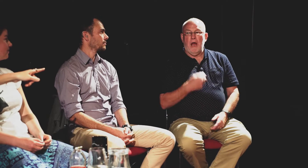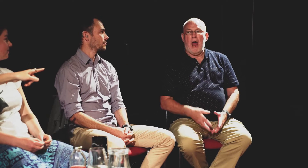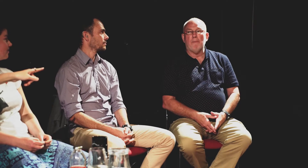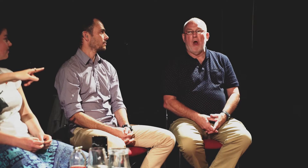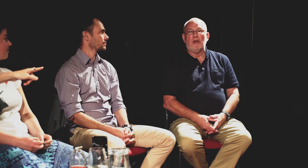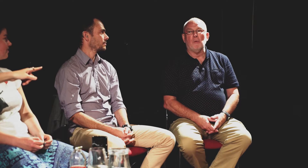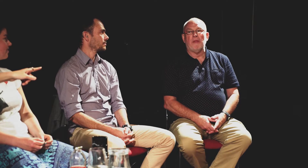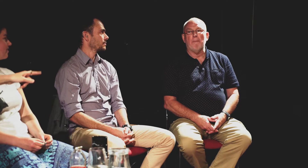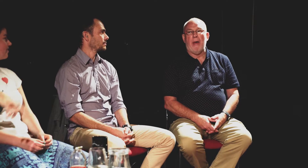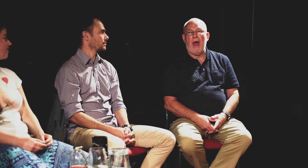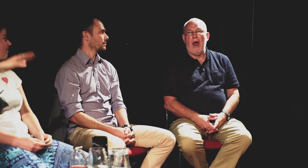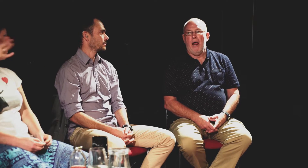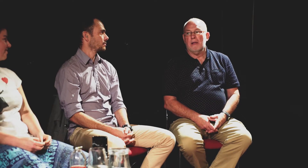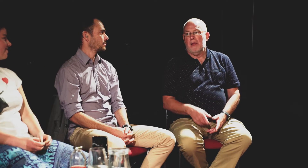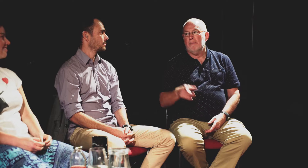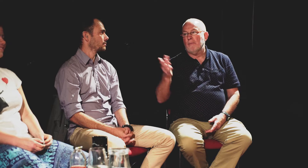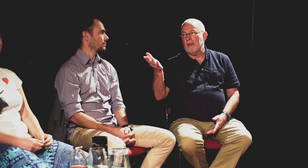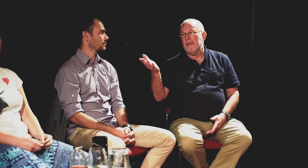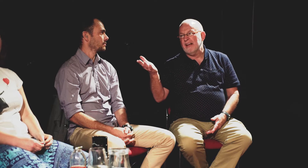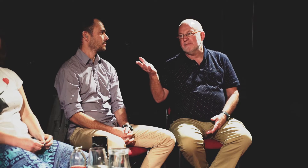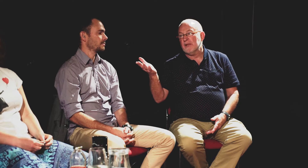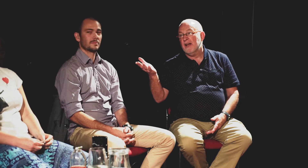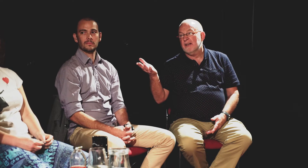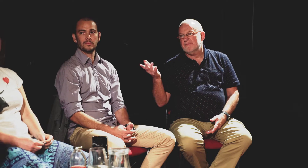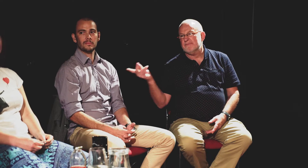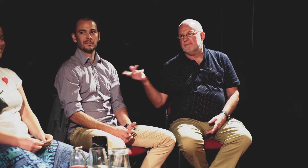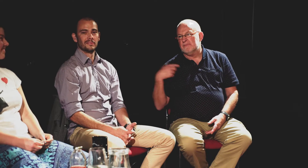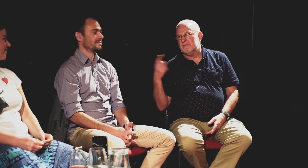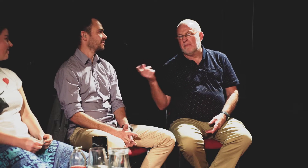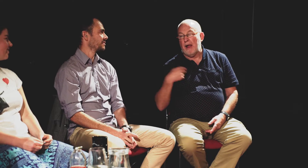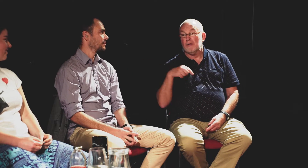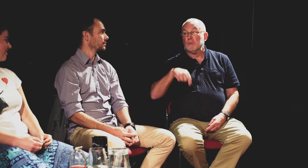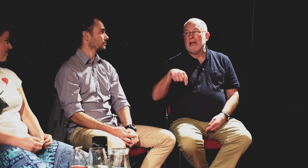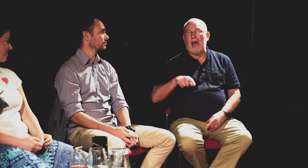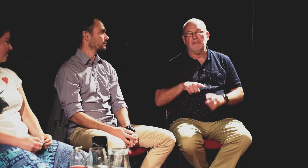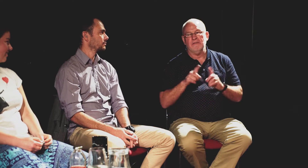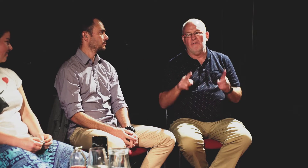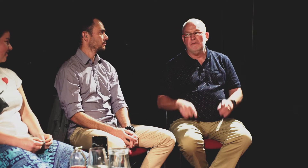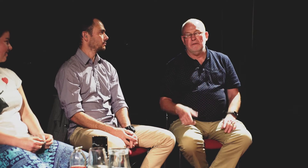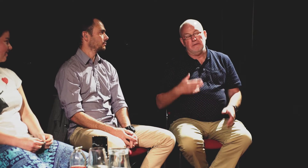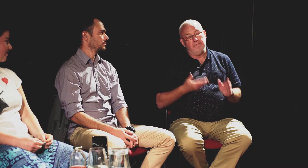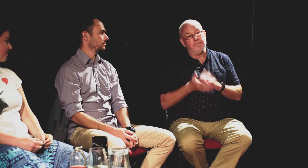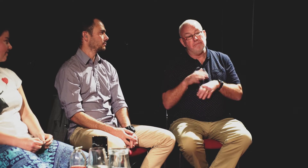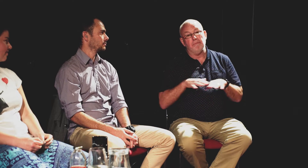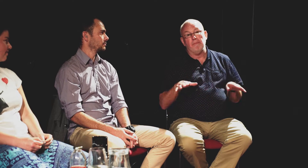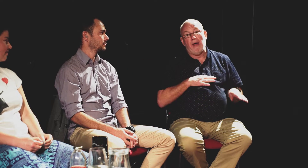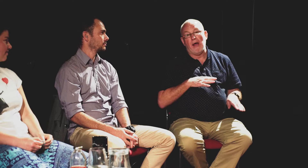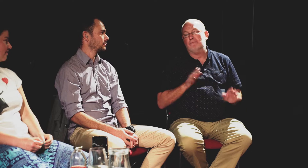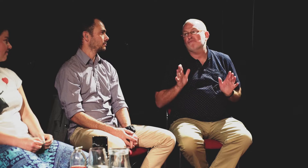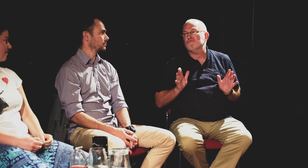I was the same, but I did orally, so I am going to the park. Oh, even worse for you, Tony. Of course, today is quite different. Yeah,